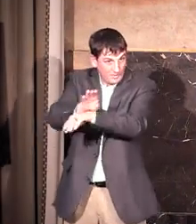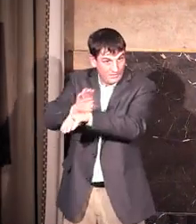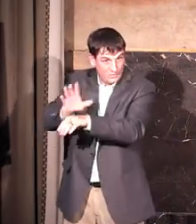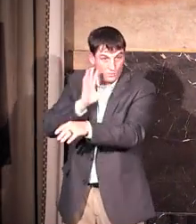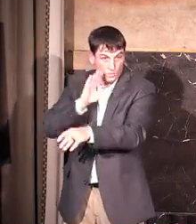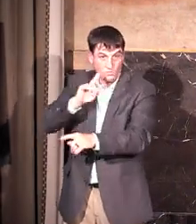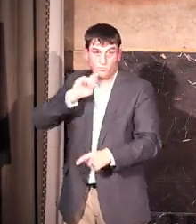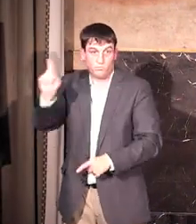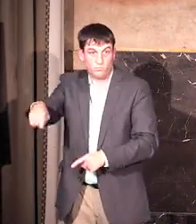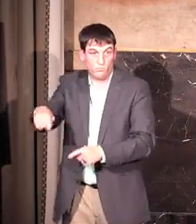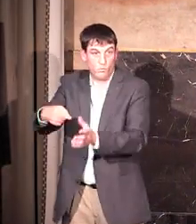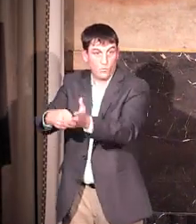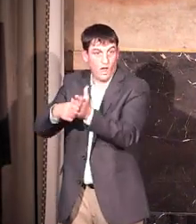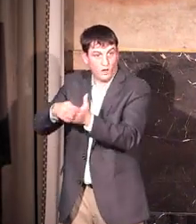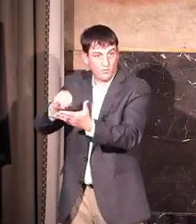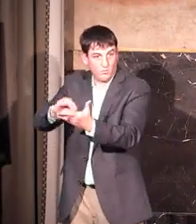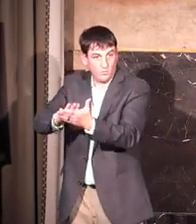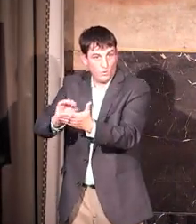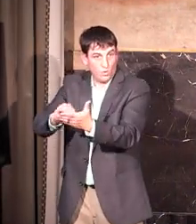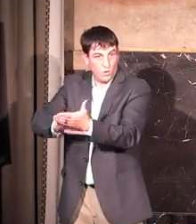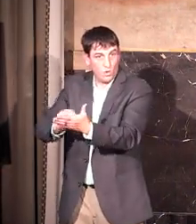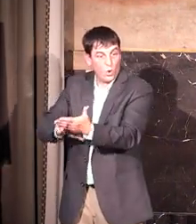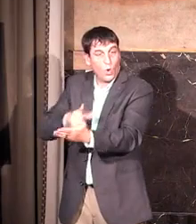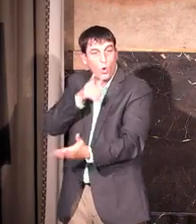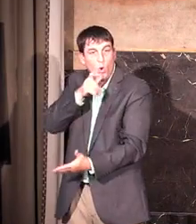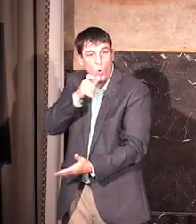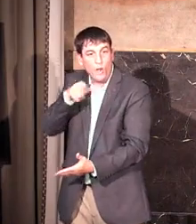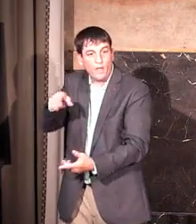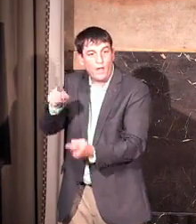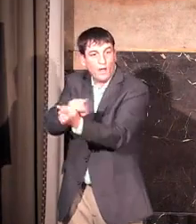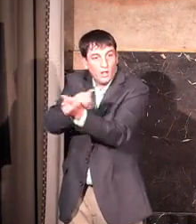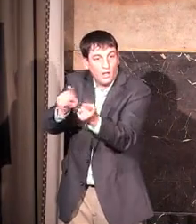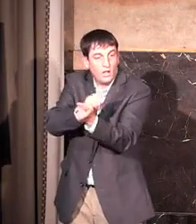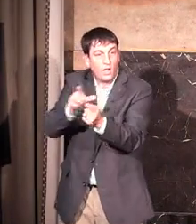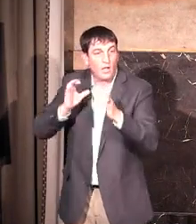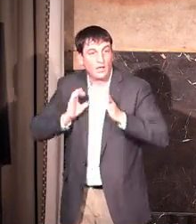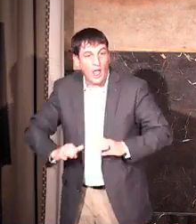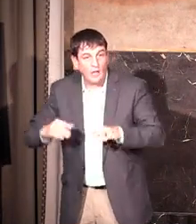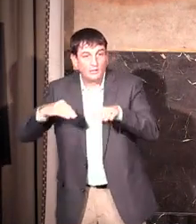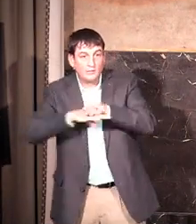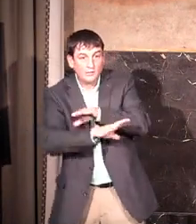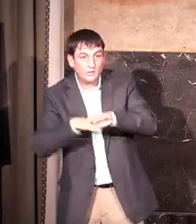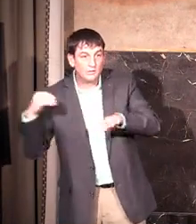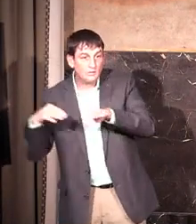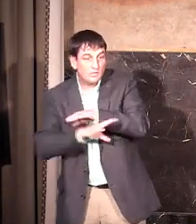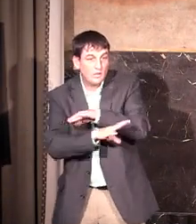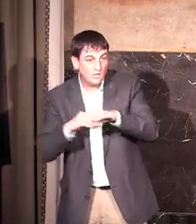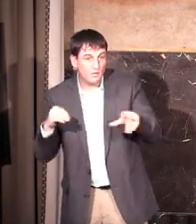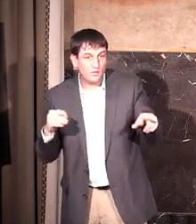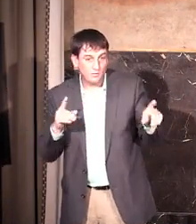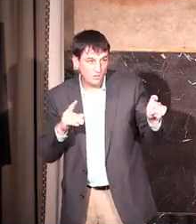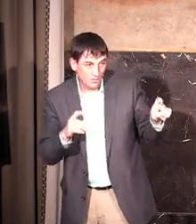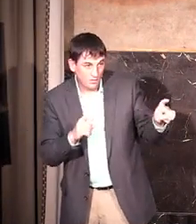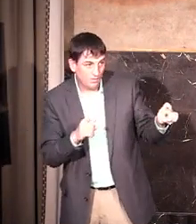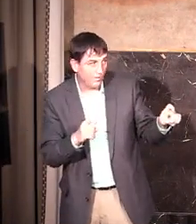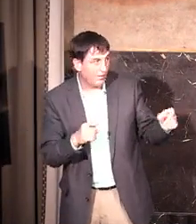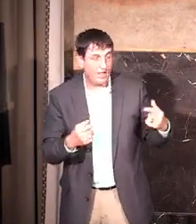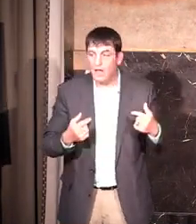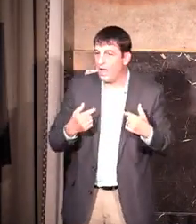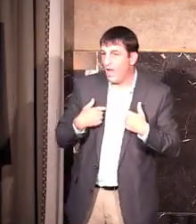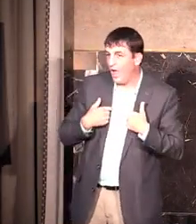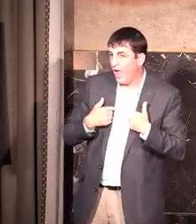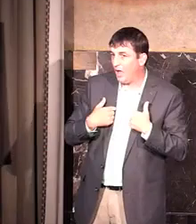will they have to keep records on who they come in contact with, their clients who come in and out of the office? Yeah, I don't know